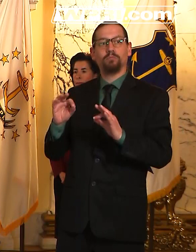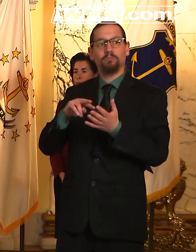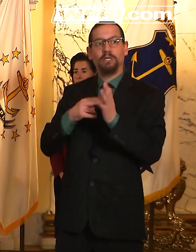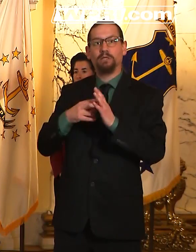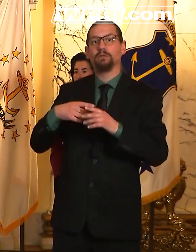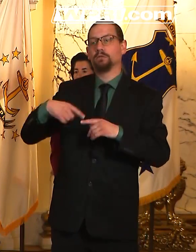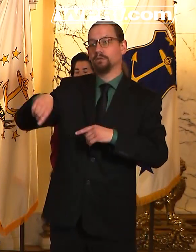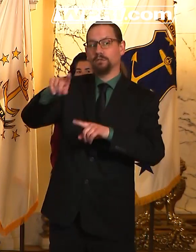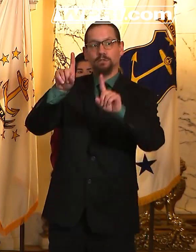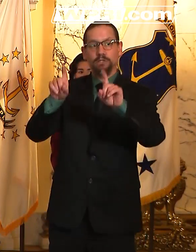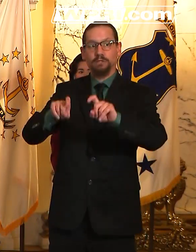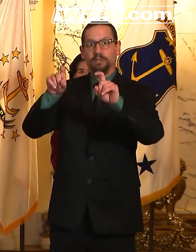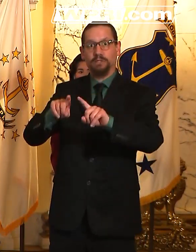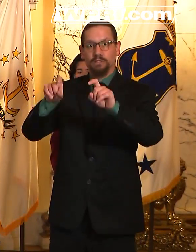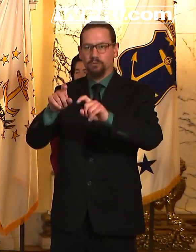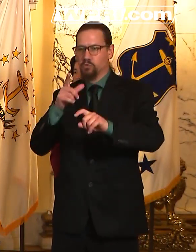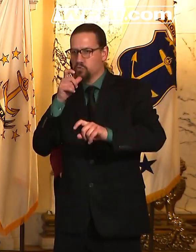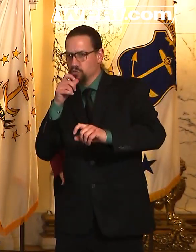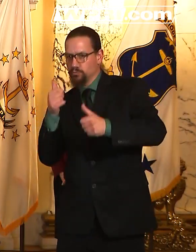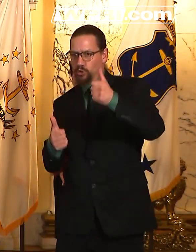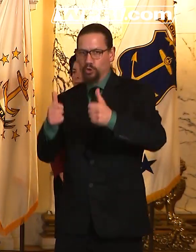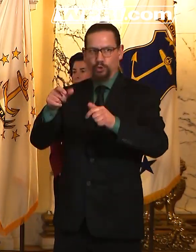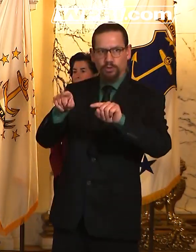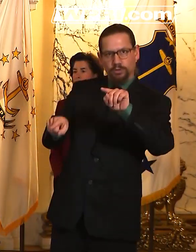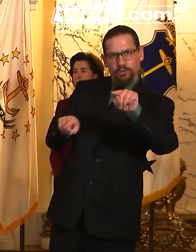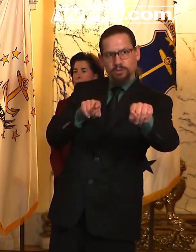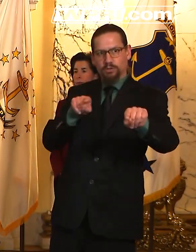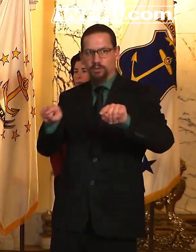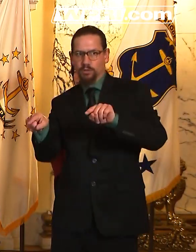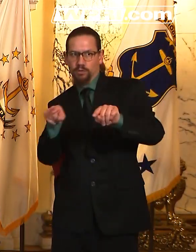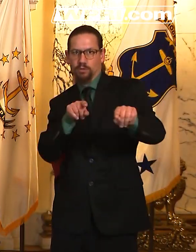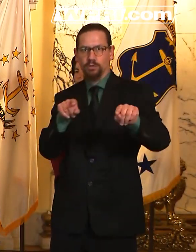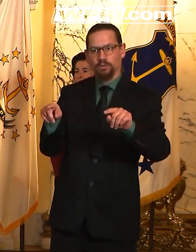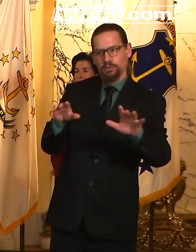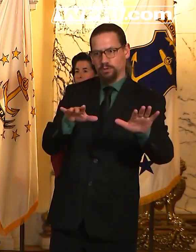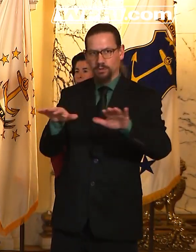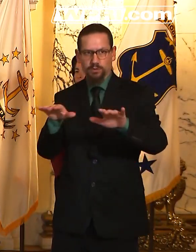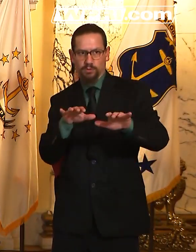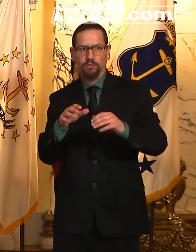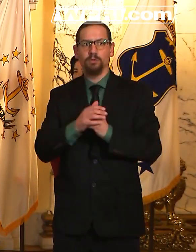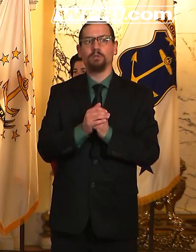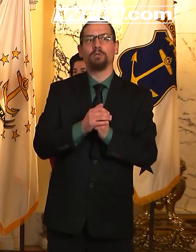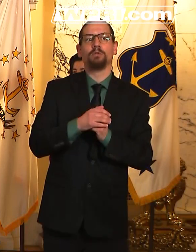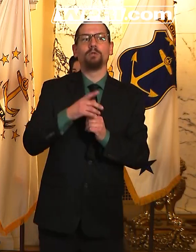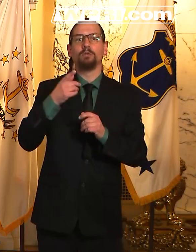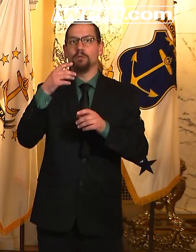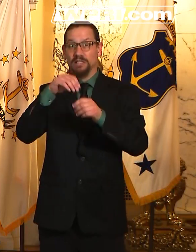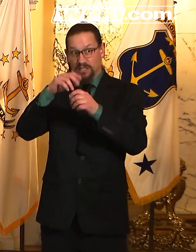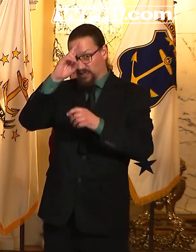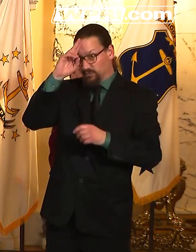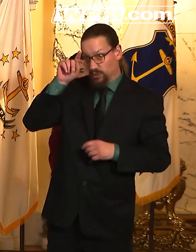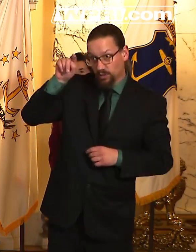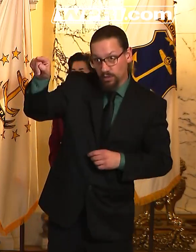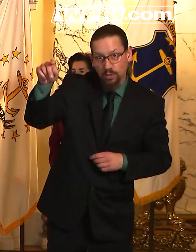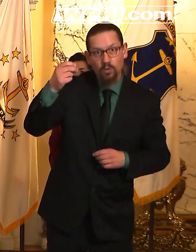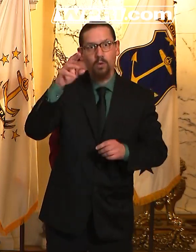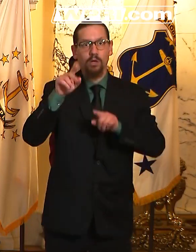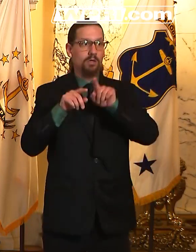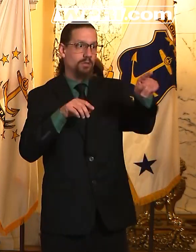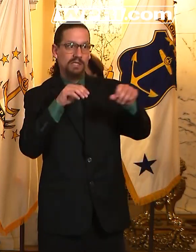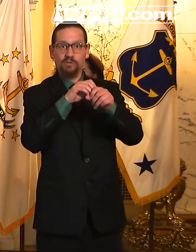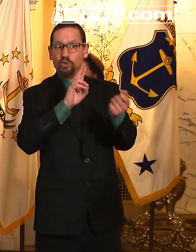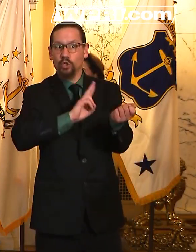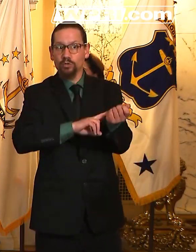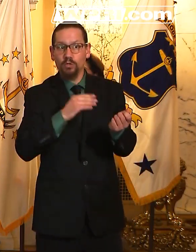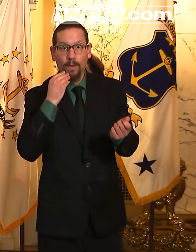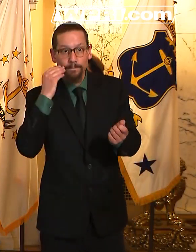I've mentioned, the hospitalized, those from congregate settings and nursing homes, and healthcare workers. So the changes